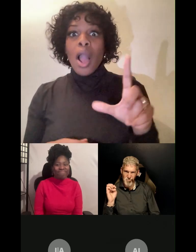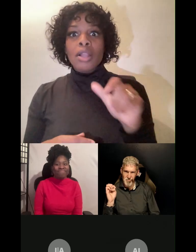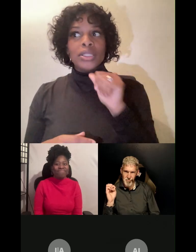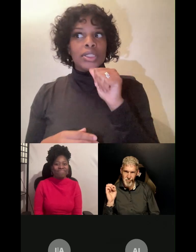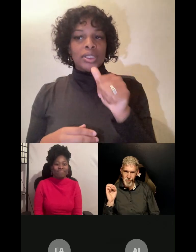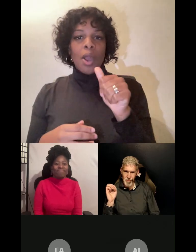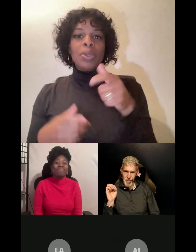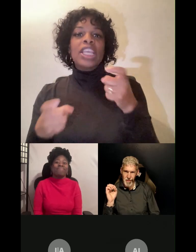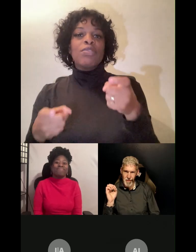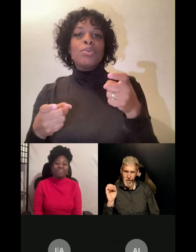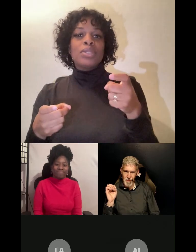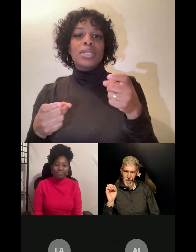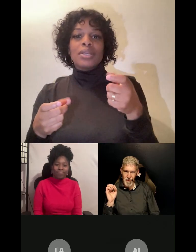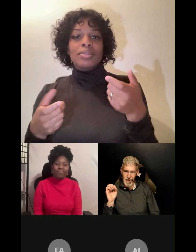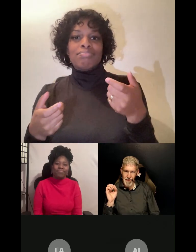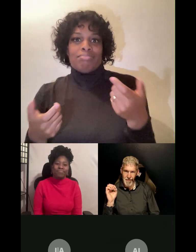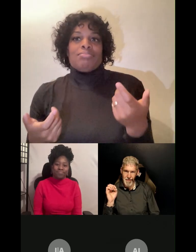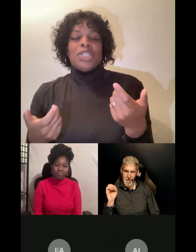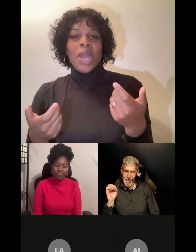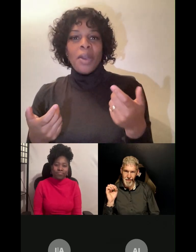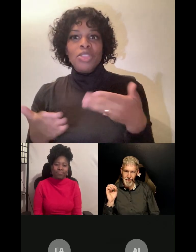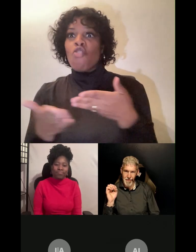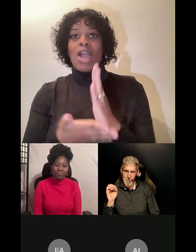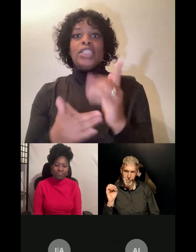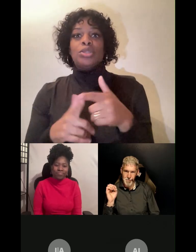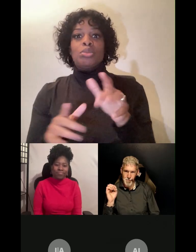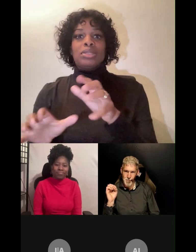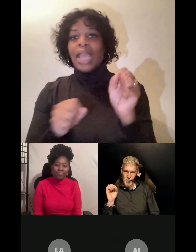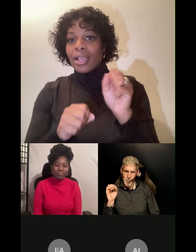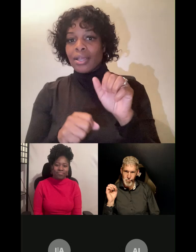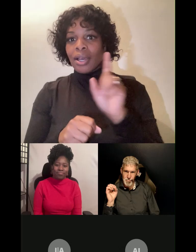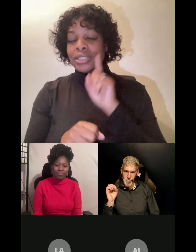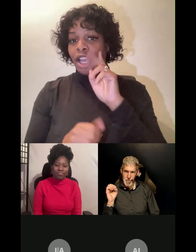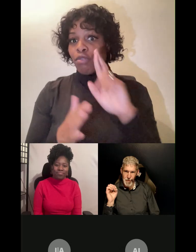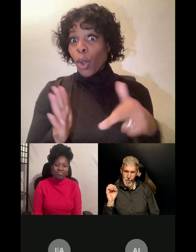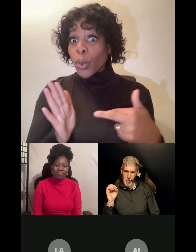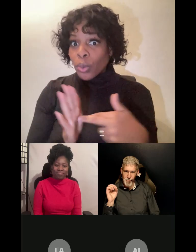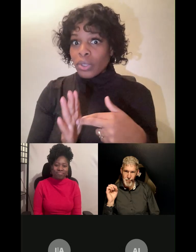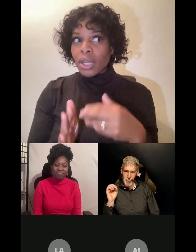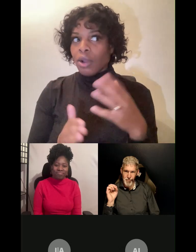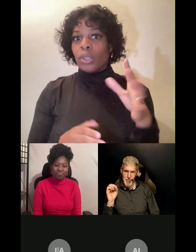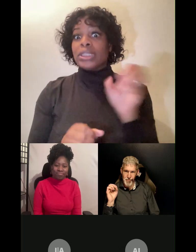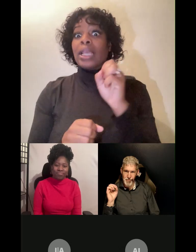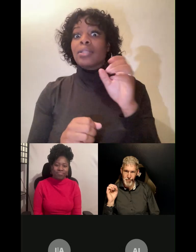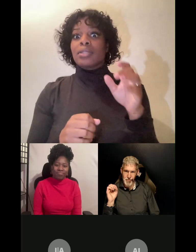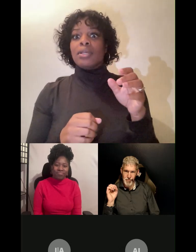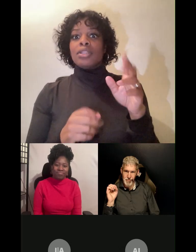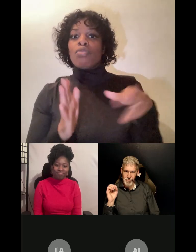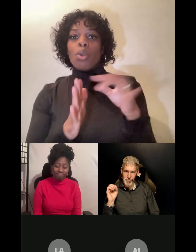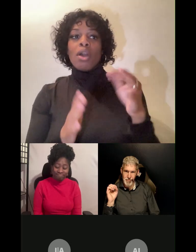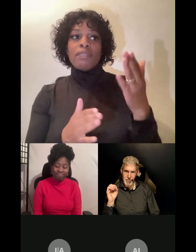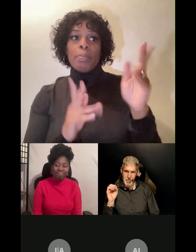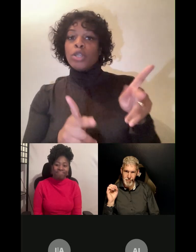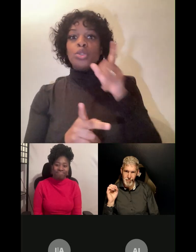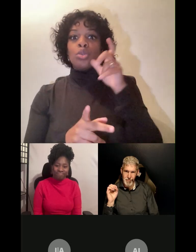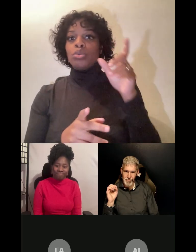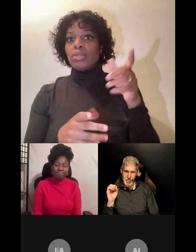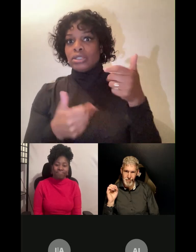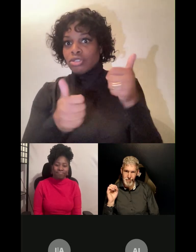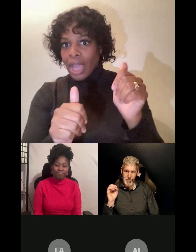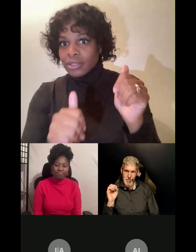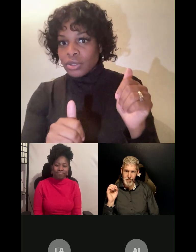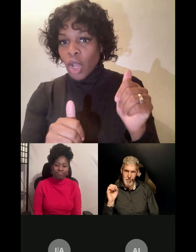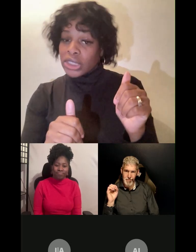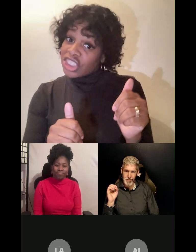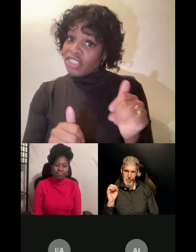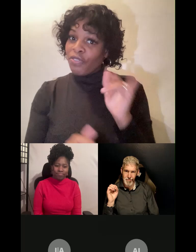voice well. Don't give you the right to take the role or take the role of a person who